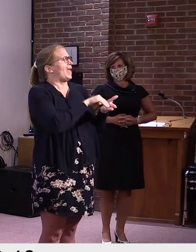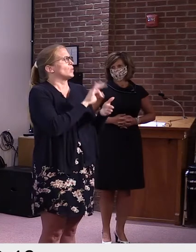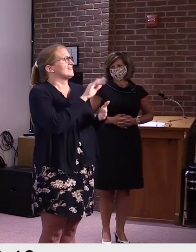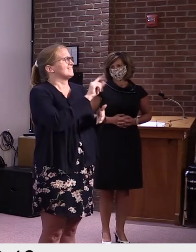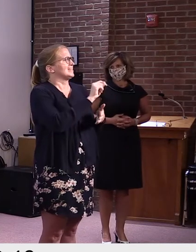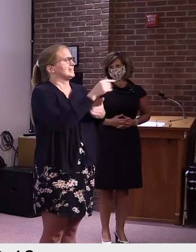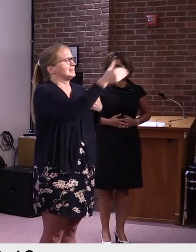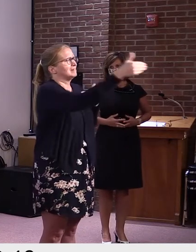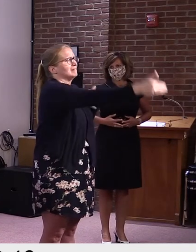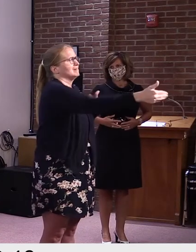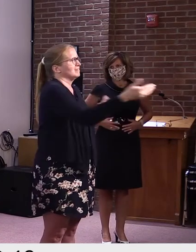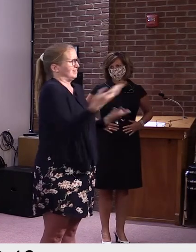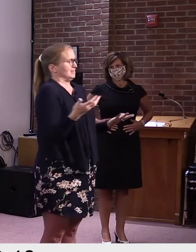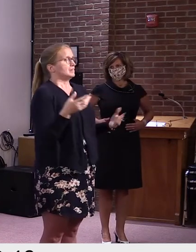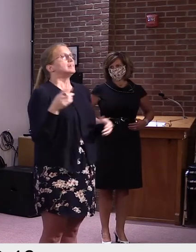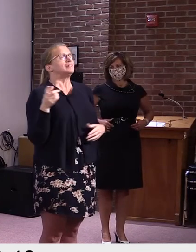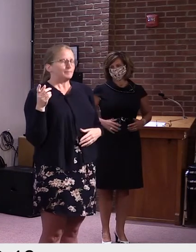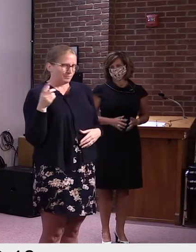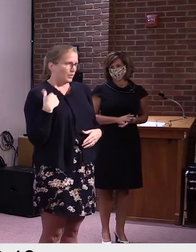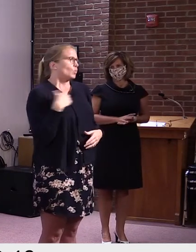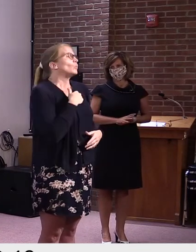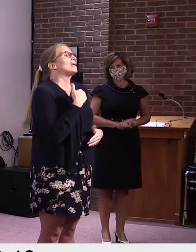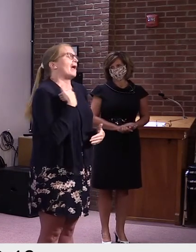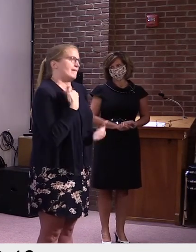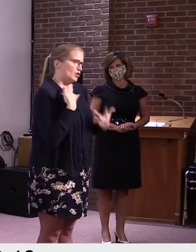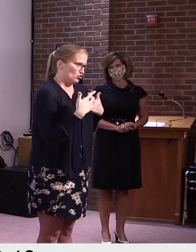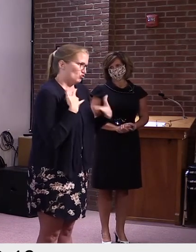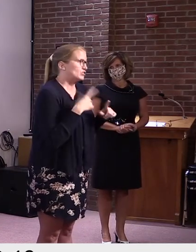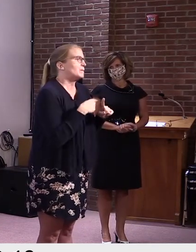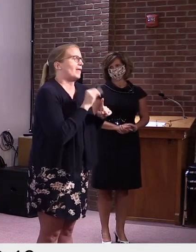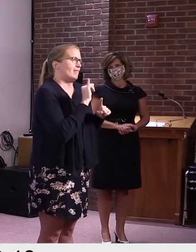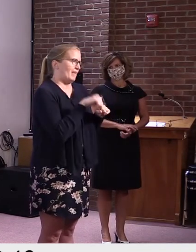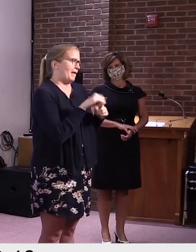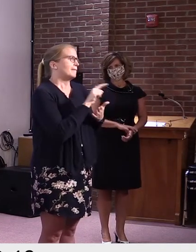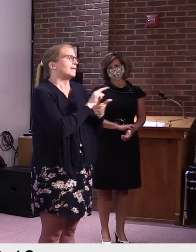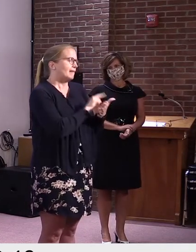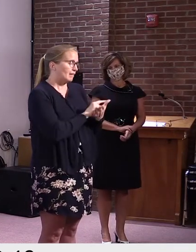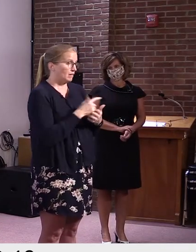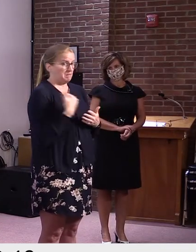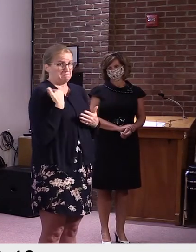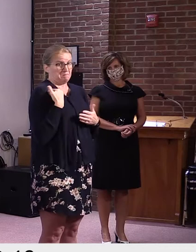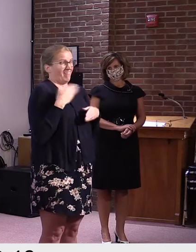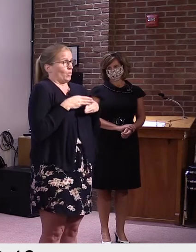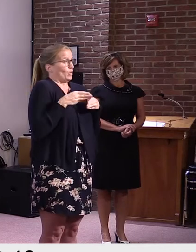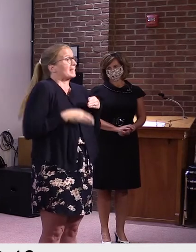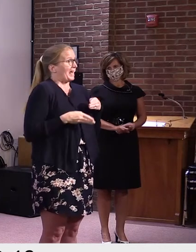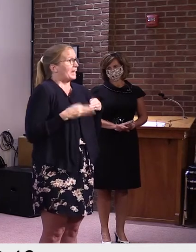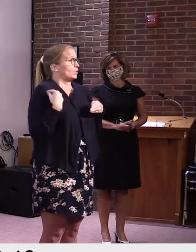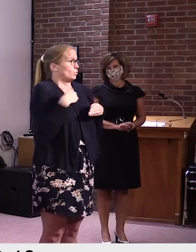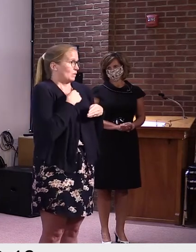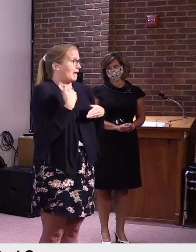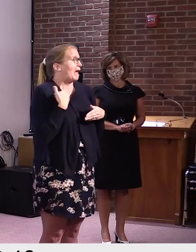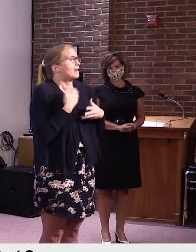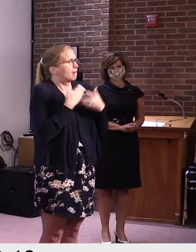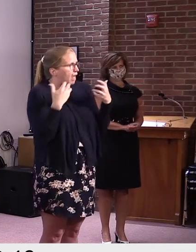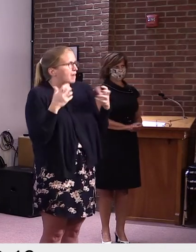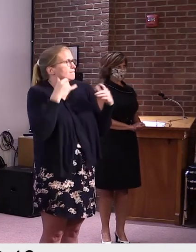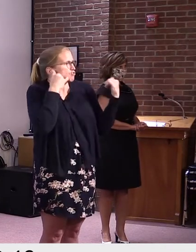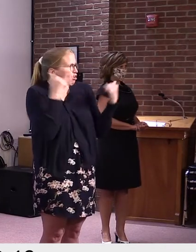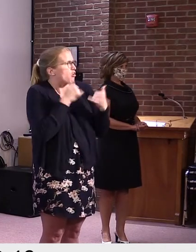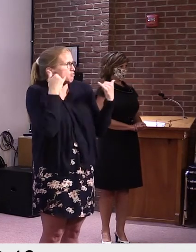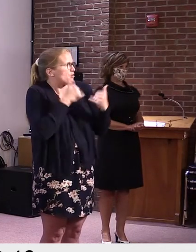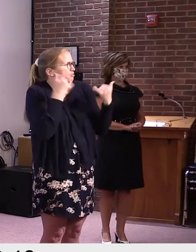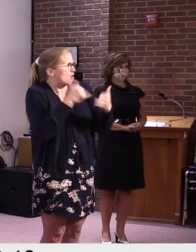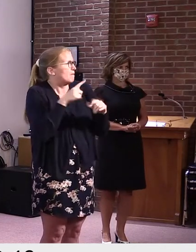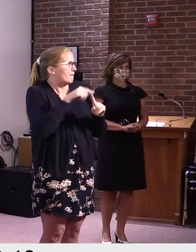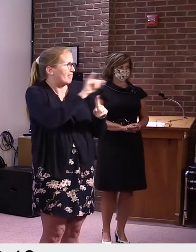been working with the committee, with the chair. In fact, over the weekend, we had a number of conference calls on